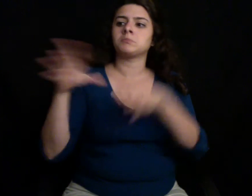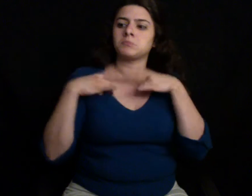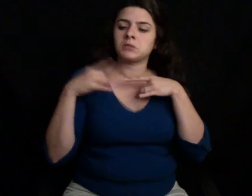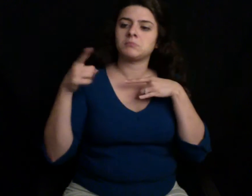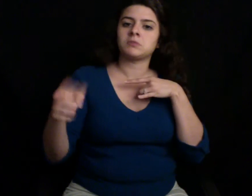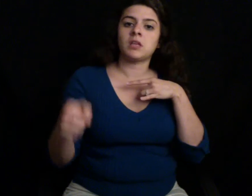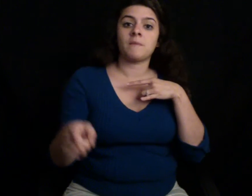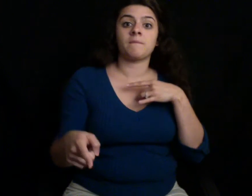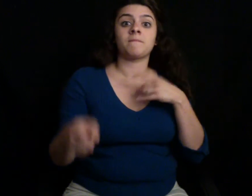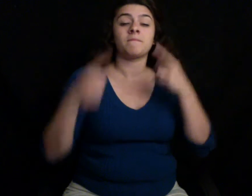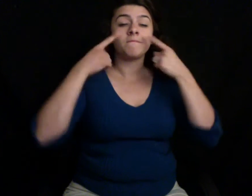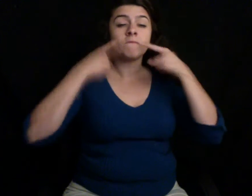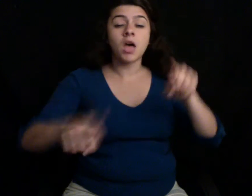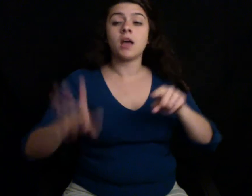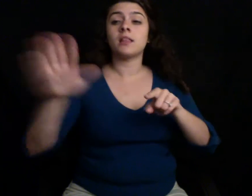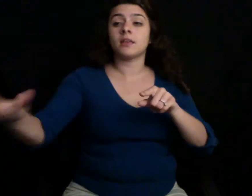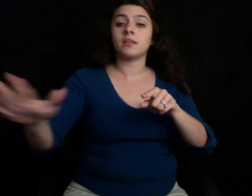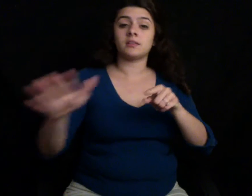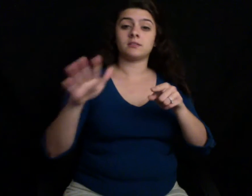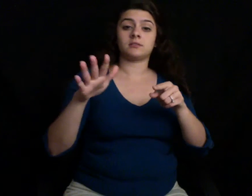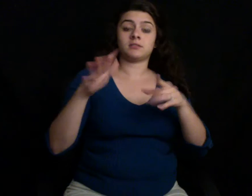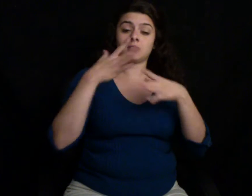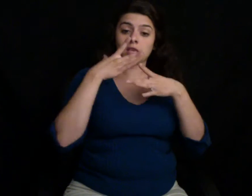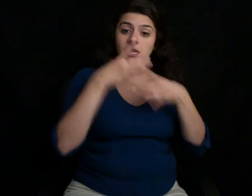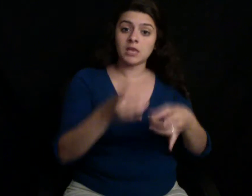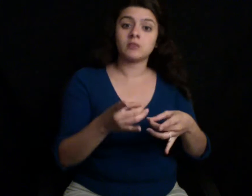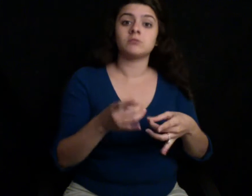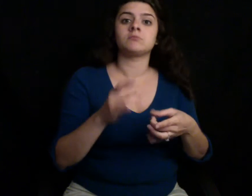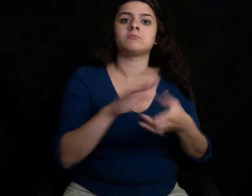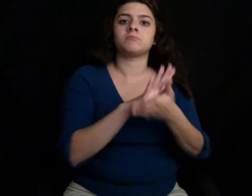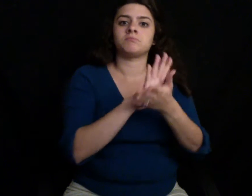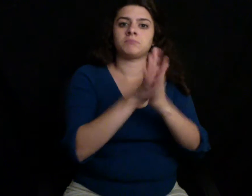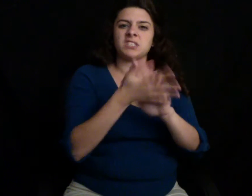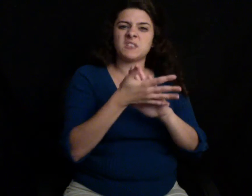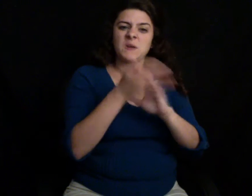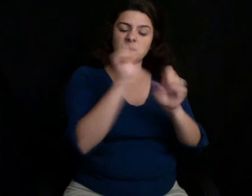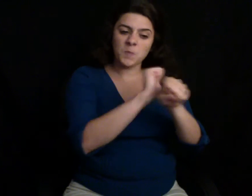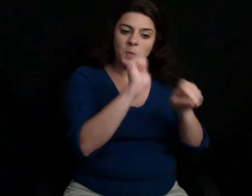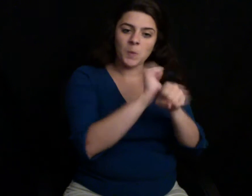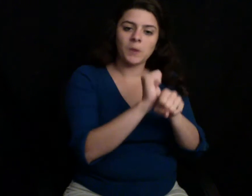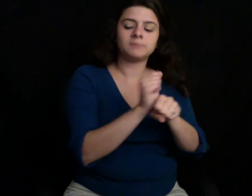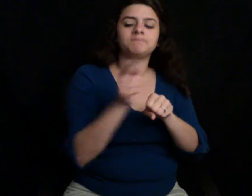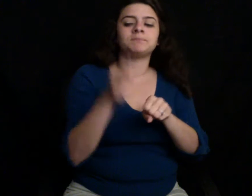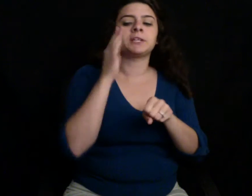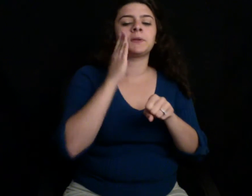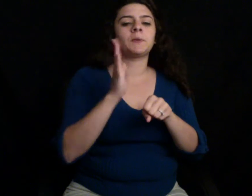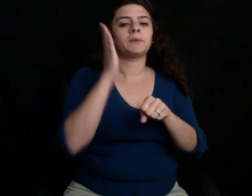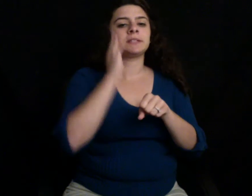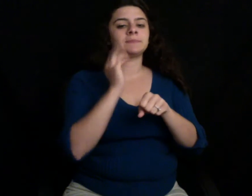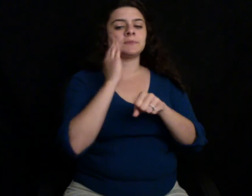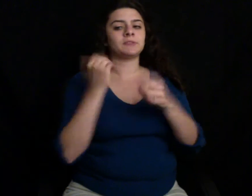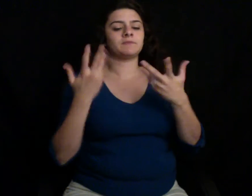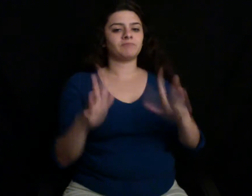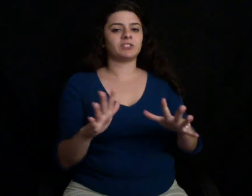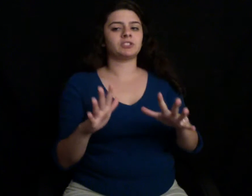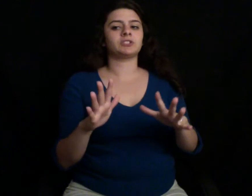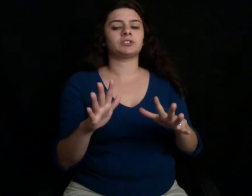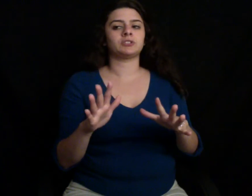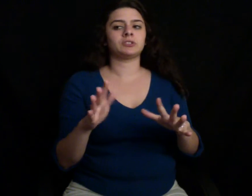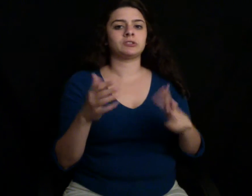his passion, Daystorm had seen success before, only to have it taken away just as quickly. And sleeping on the subway was something that he never wanted